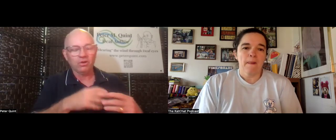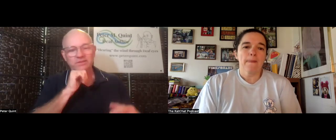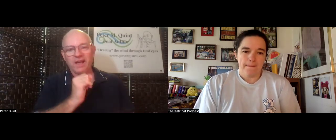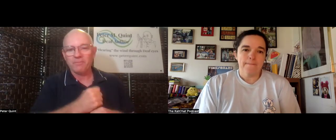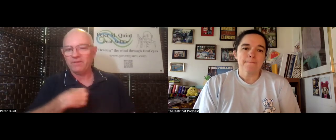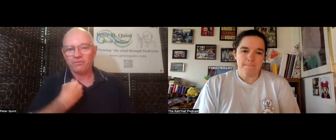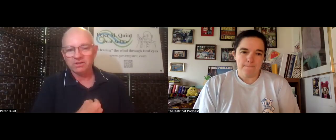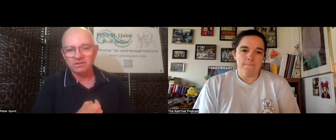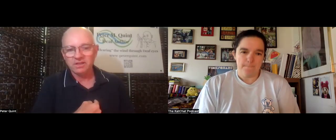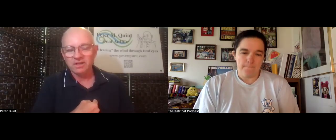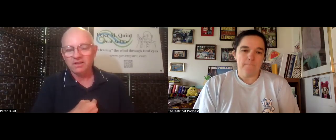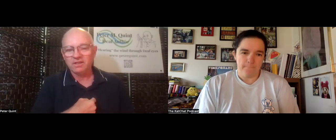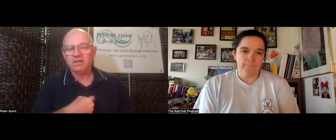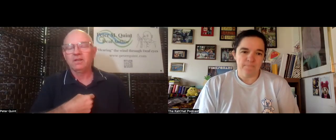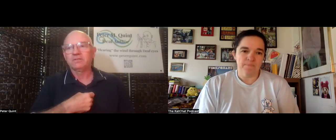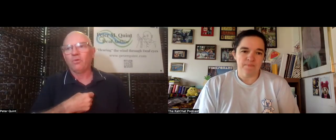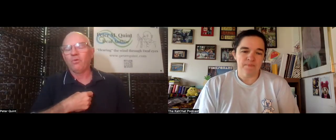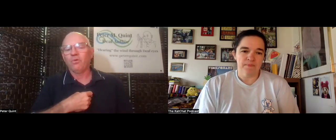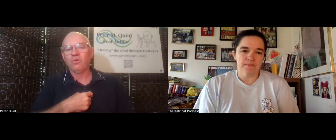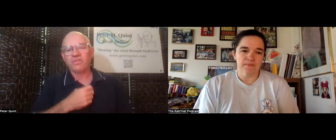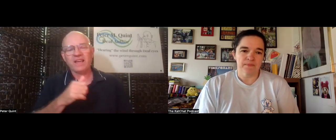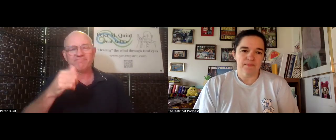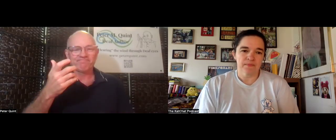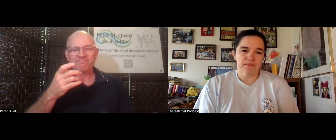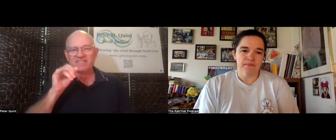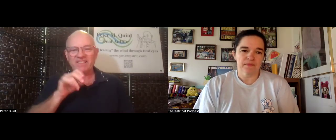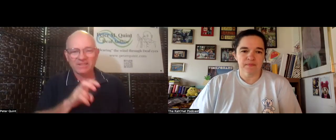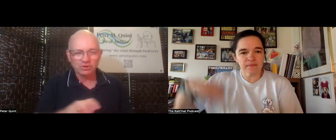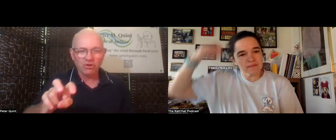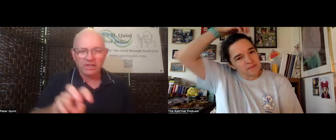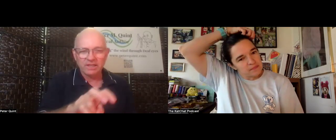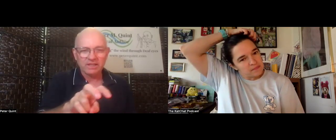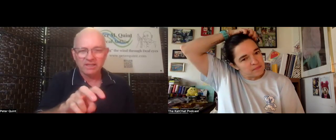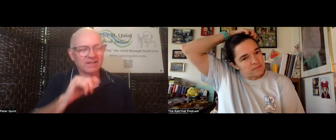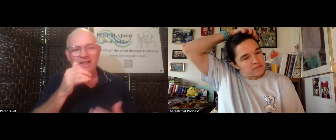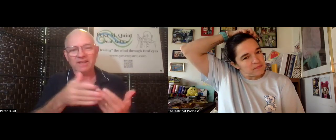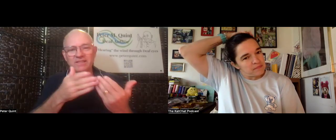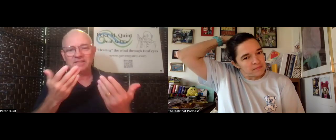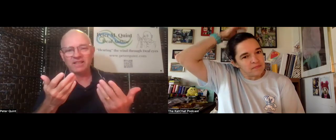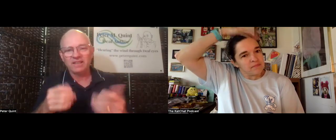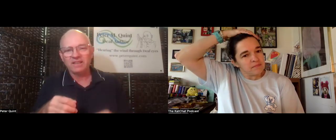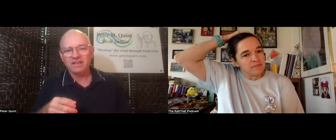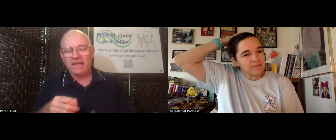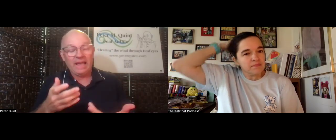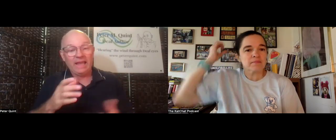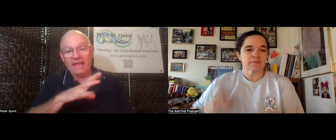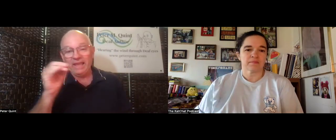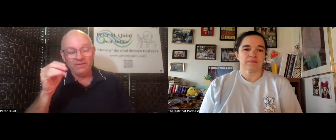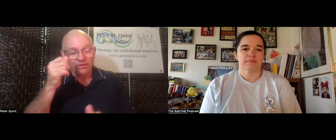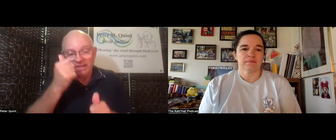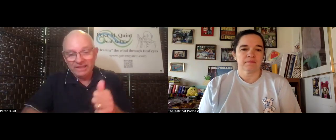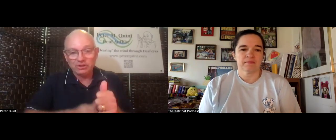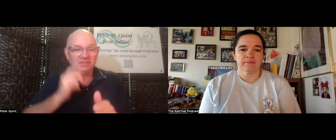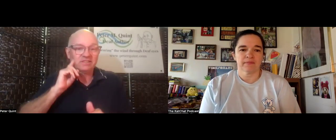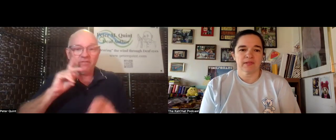Hearing world not made for us. So that journey, not easy.